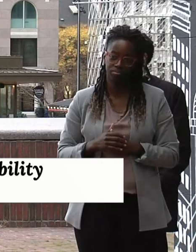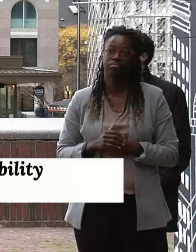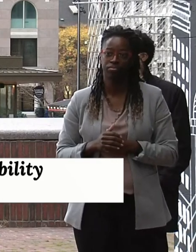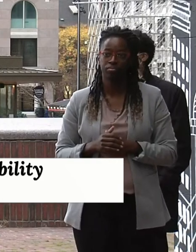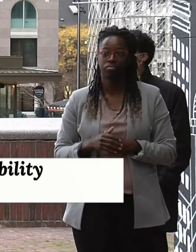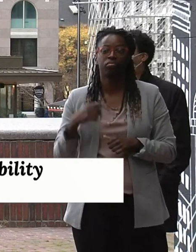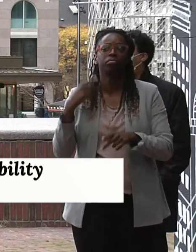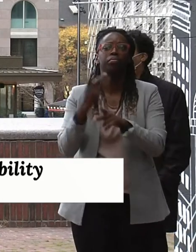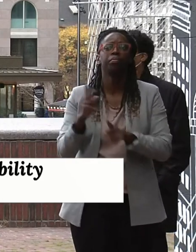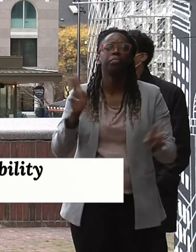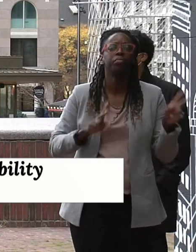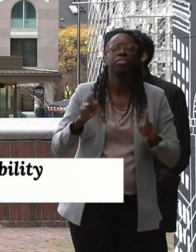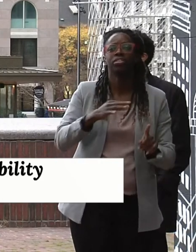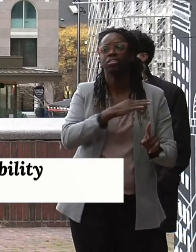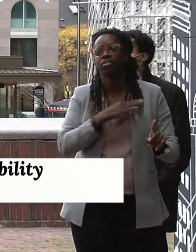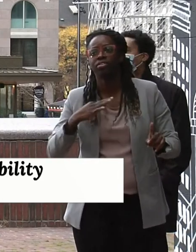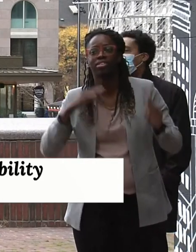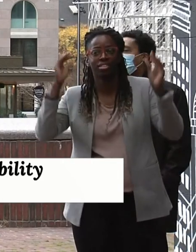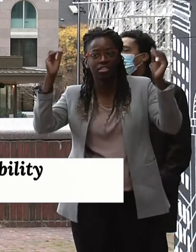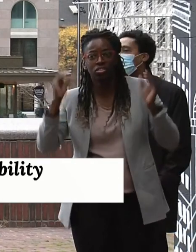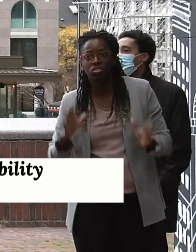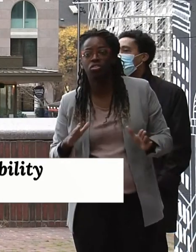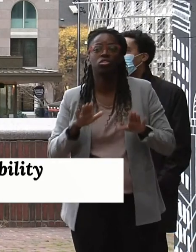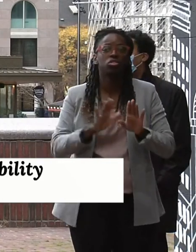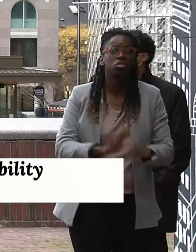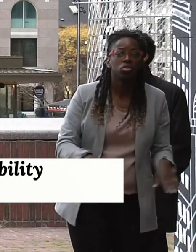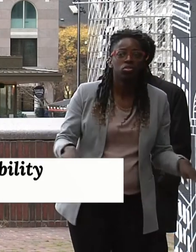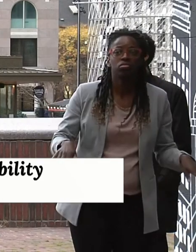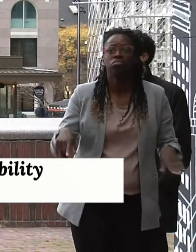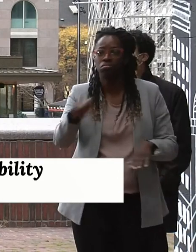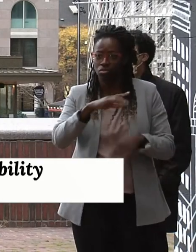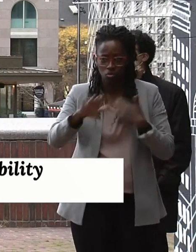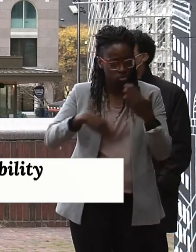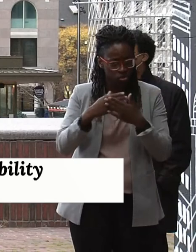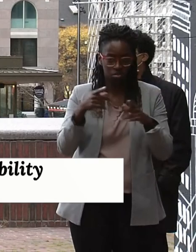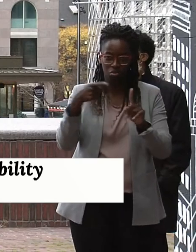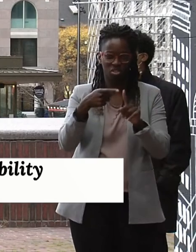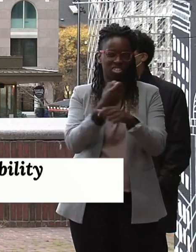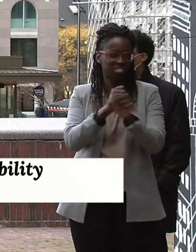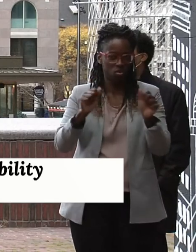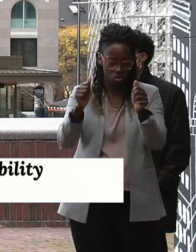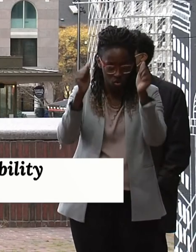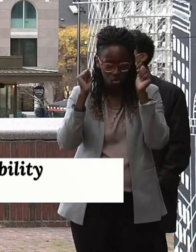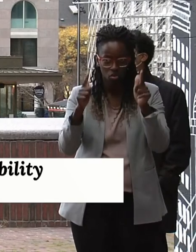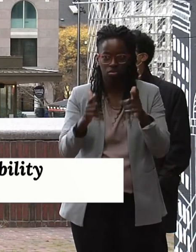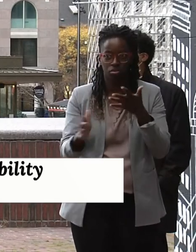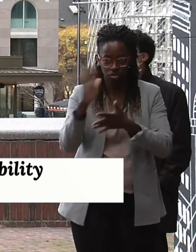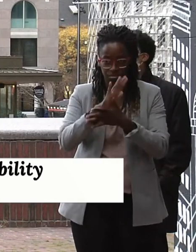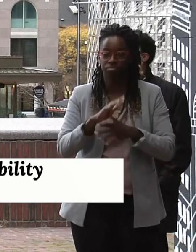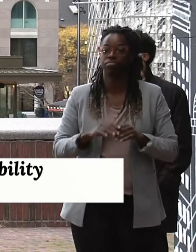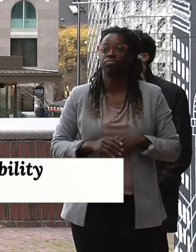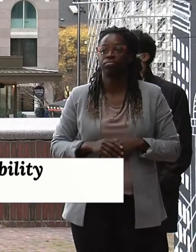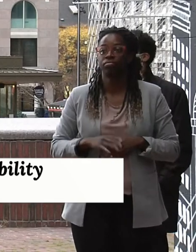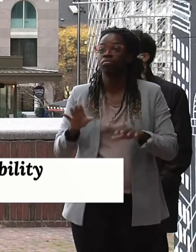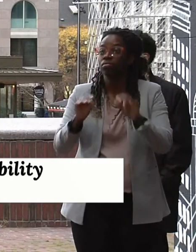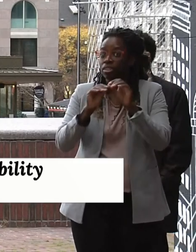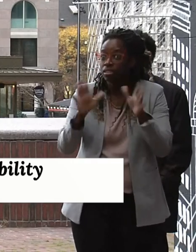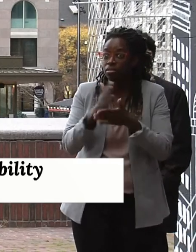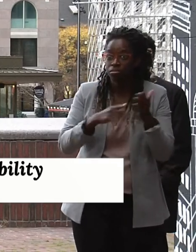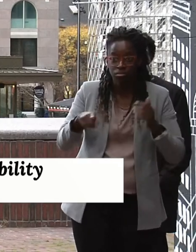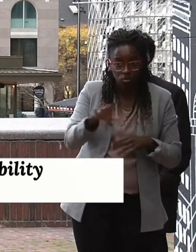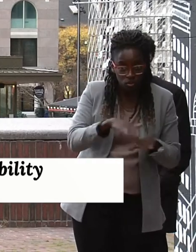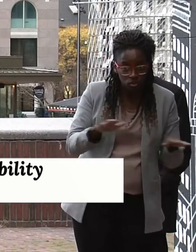communities, and we will prioritize the well-being of our highest need students. To be clear, these are children and young people who need the services they get